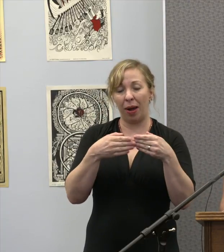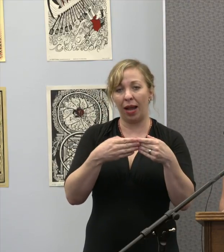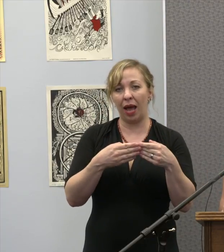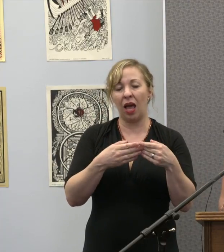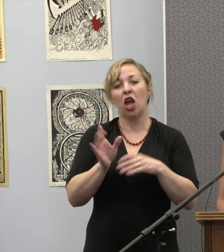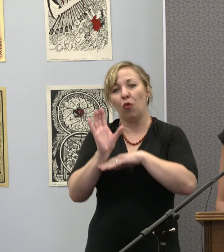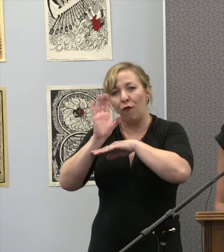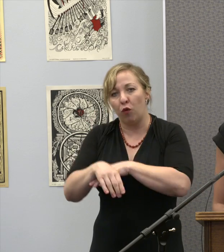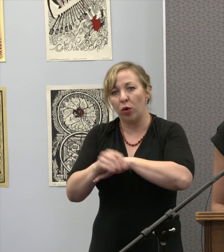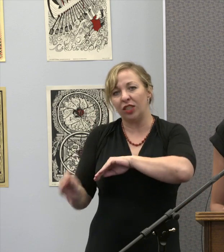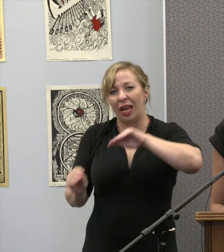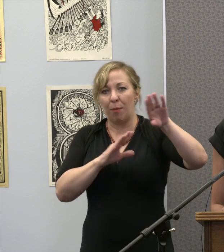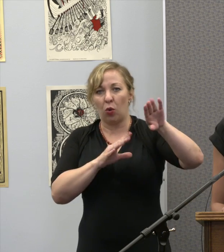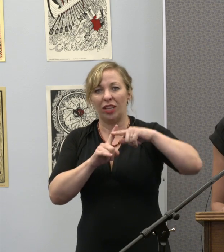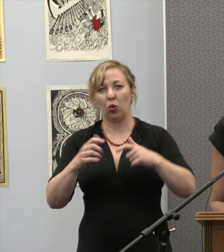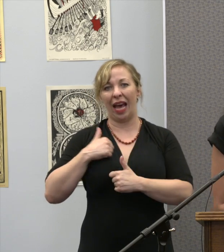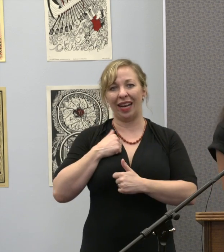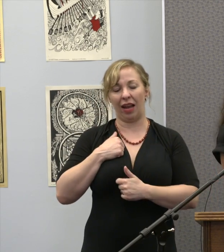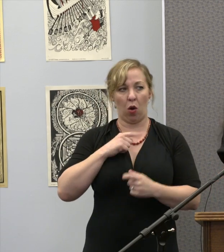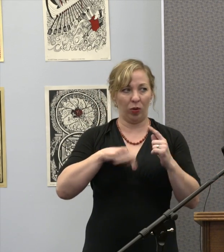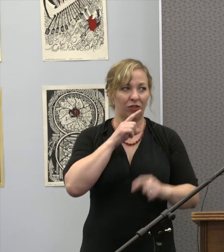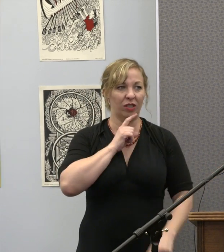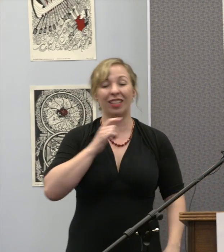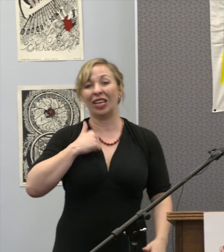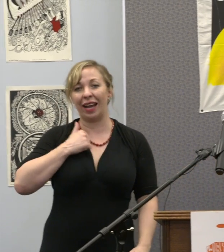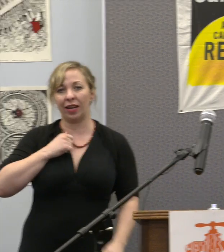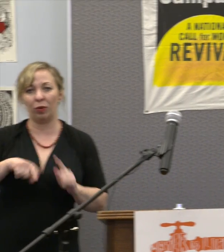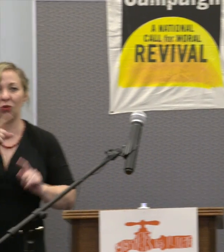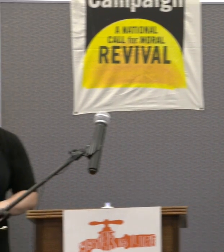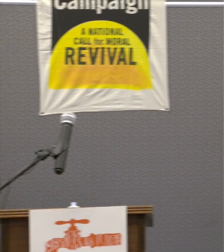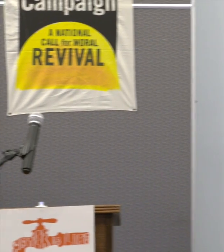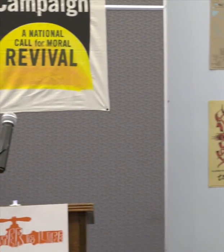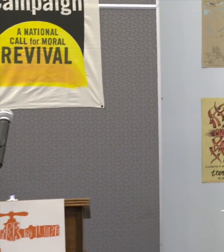her family at the age of 11. Welcome to the stage. Thank you.